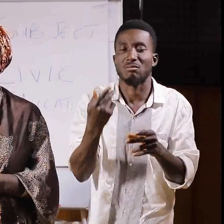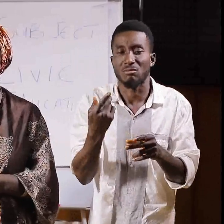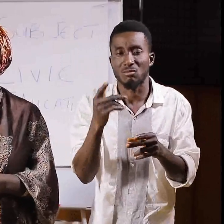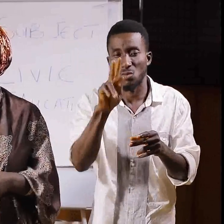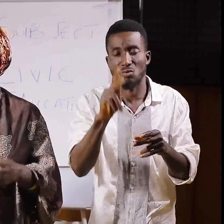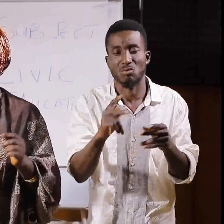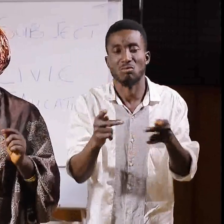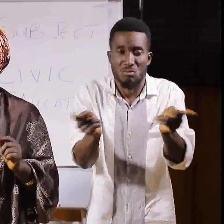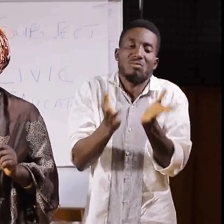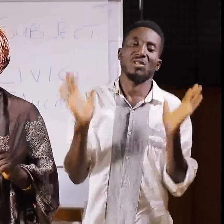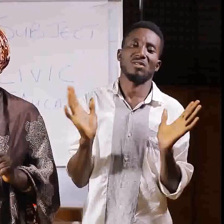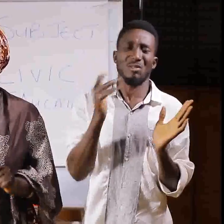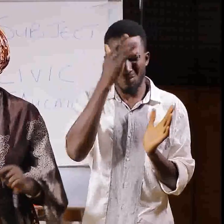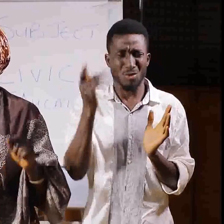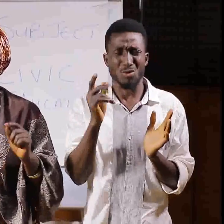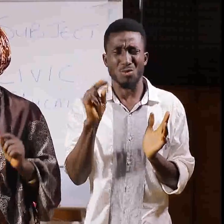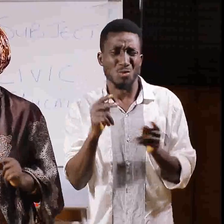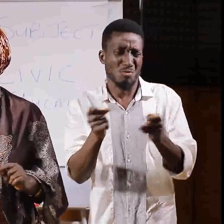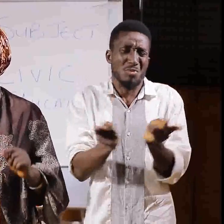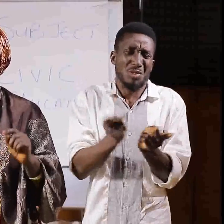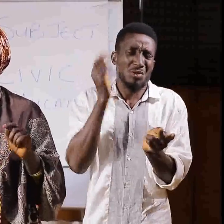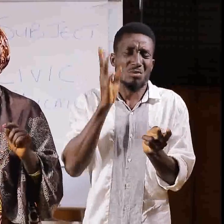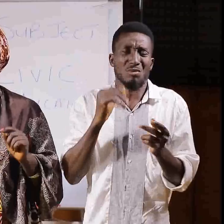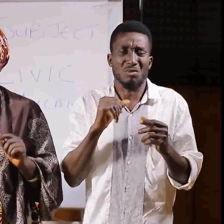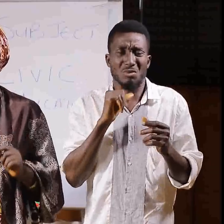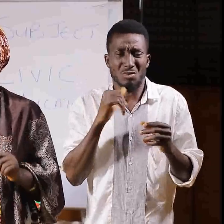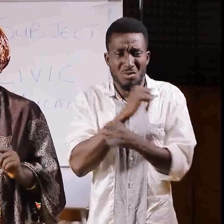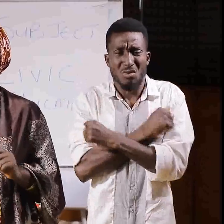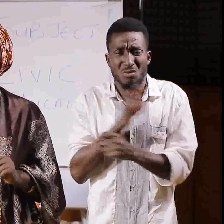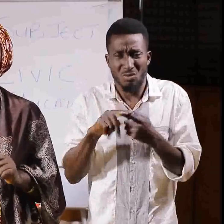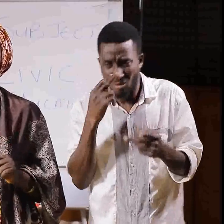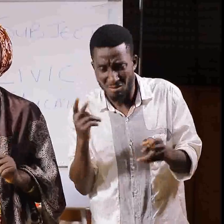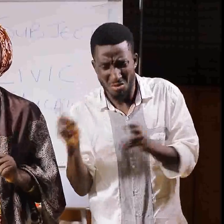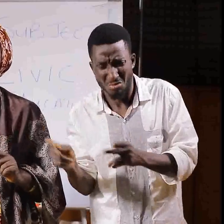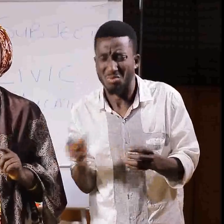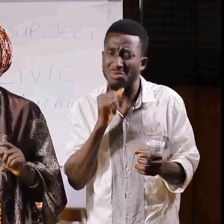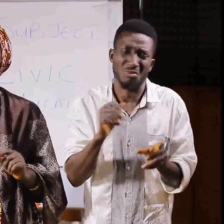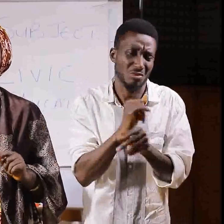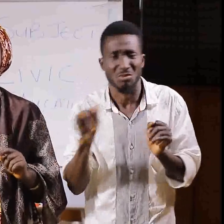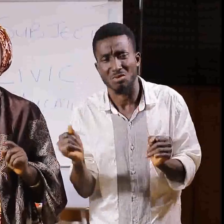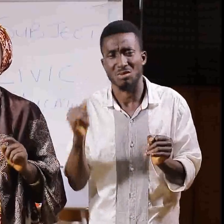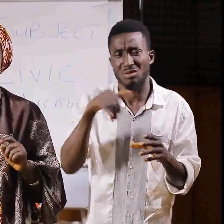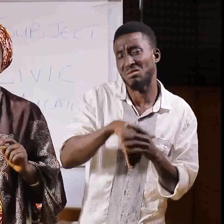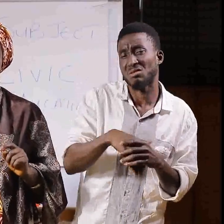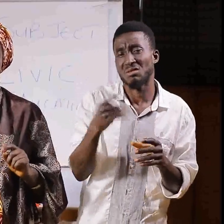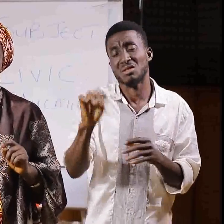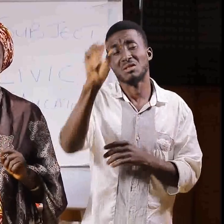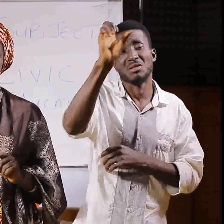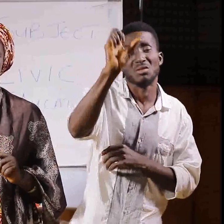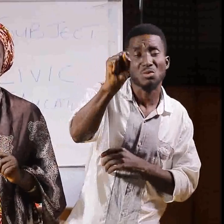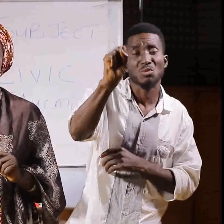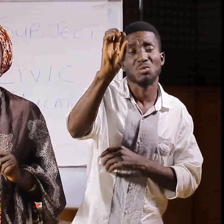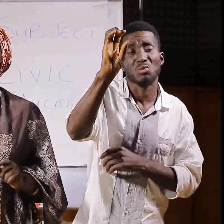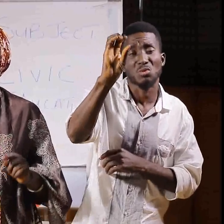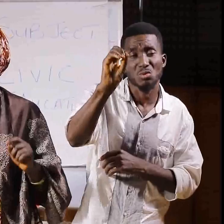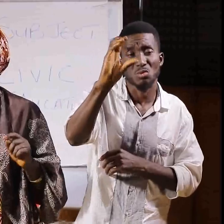no society will love to see majority of their people being